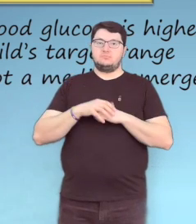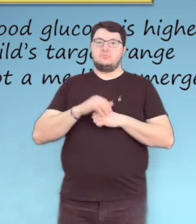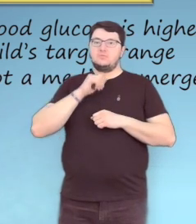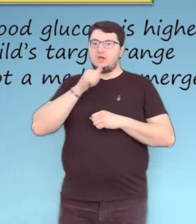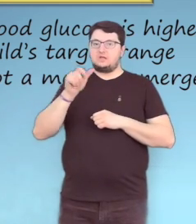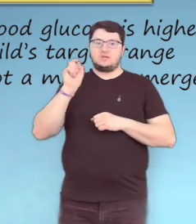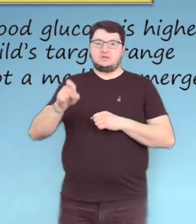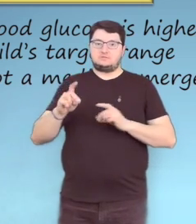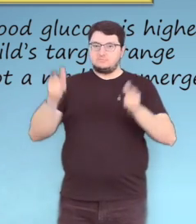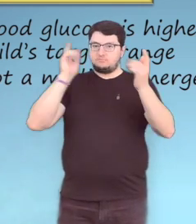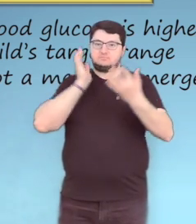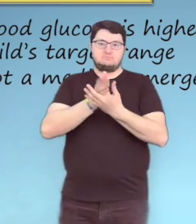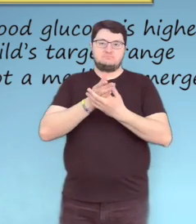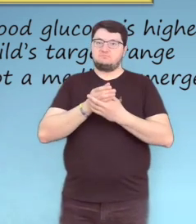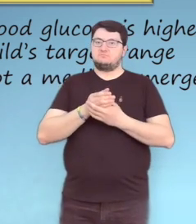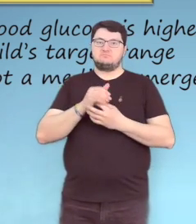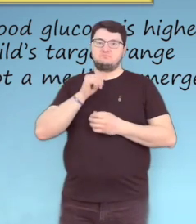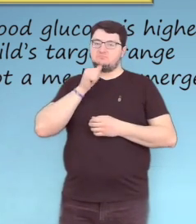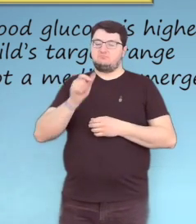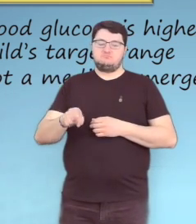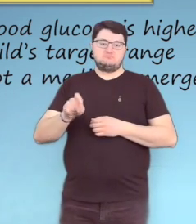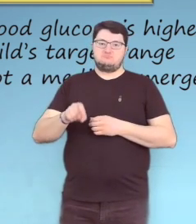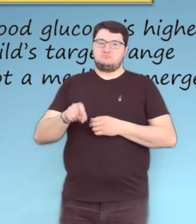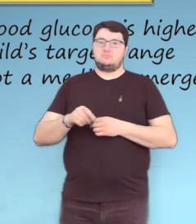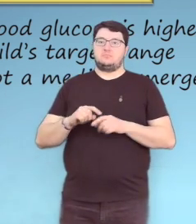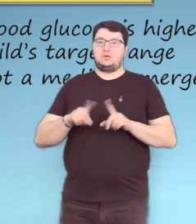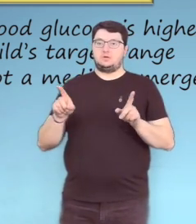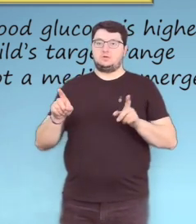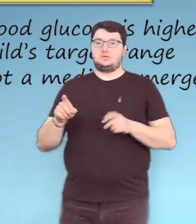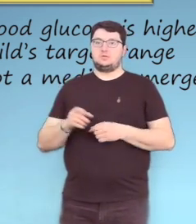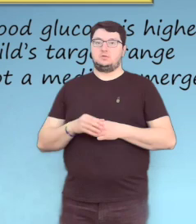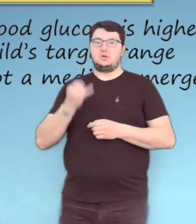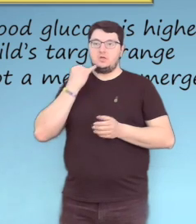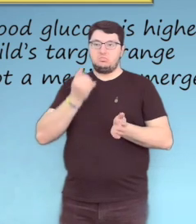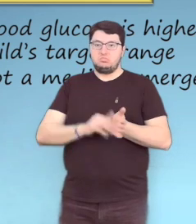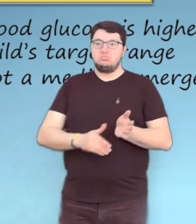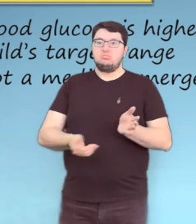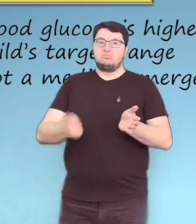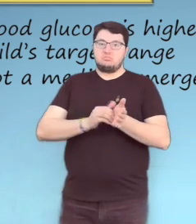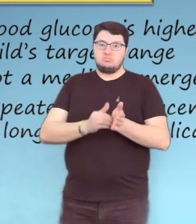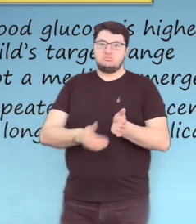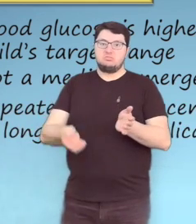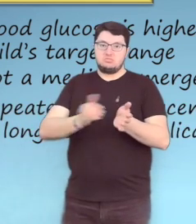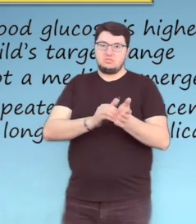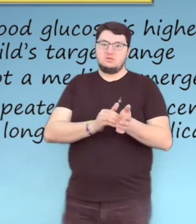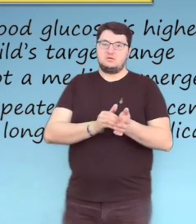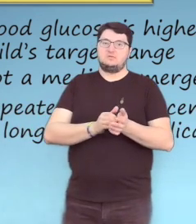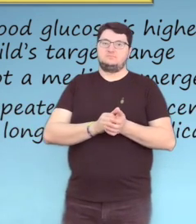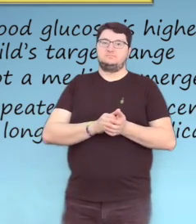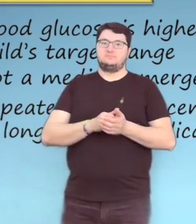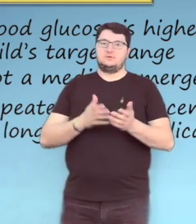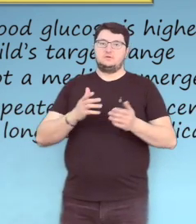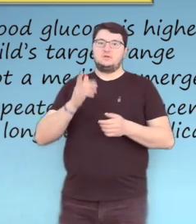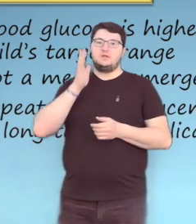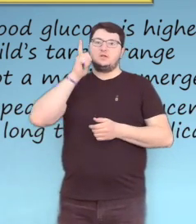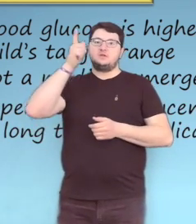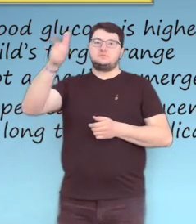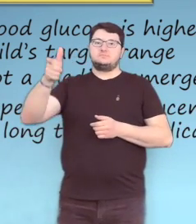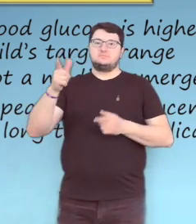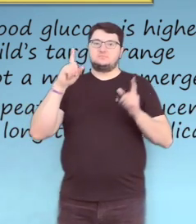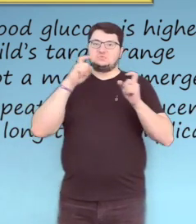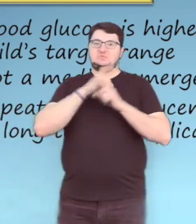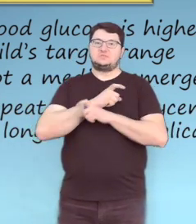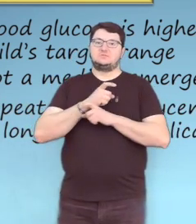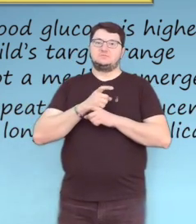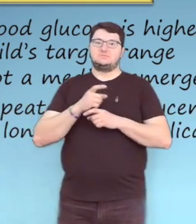emergency and does not require immediate treatment. However, repeated hyperglycemia can result in